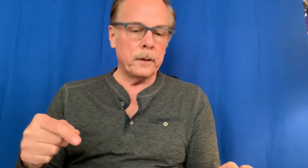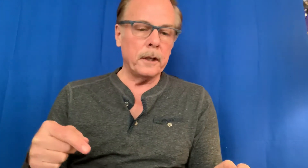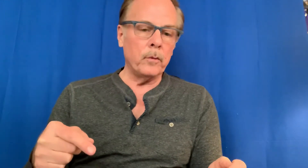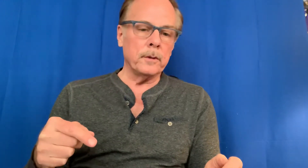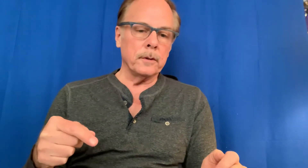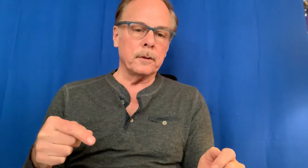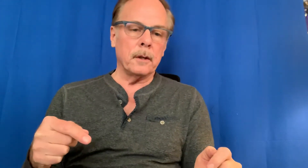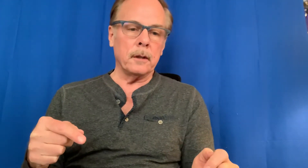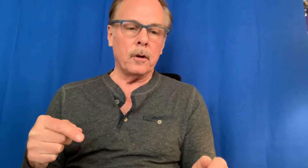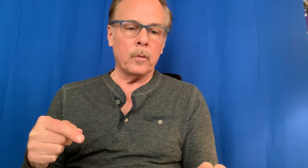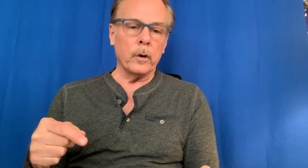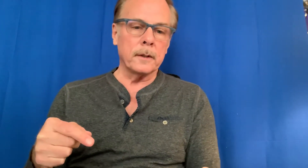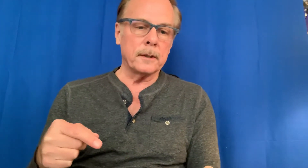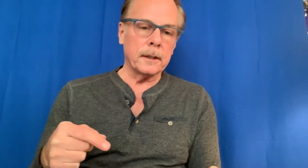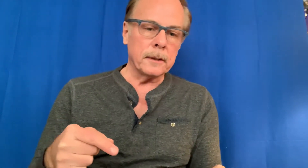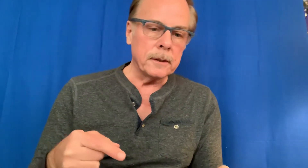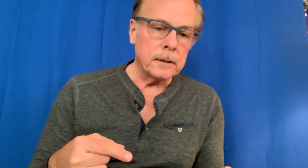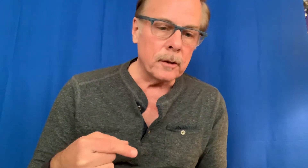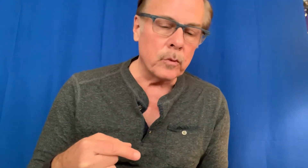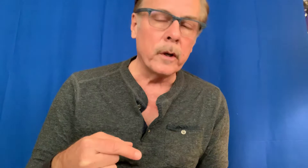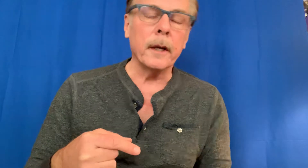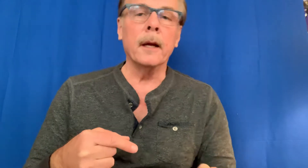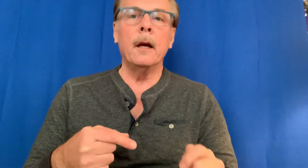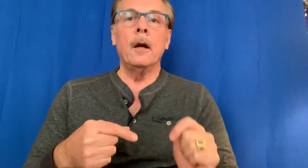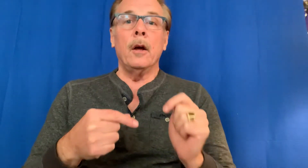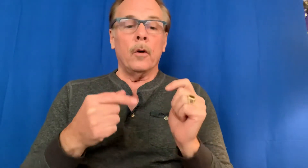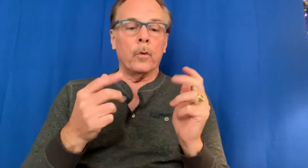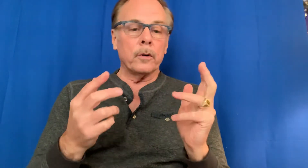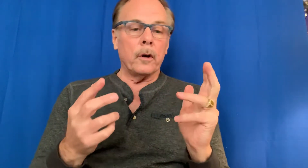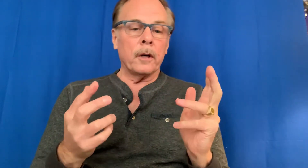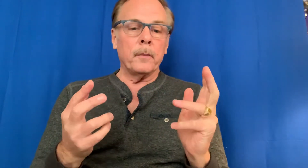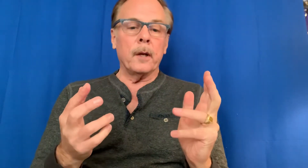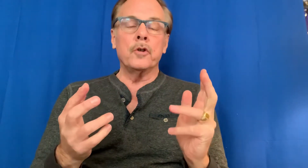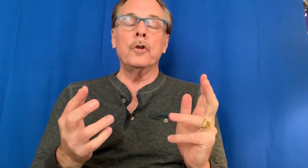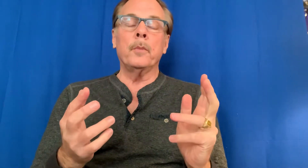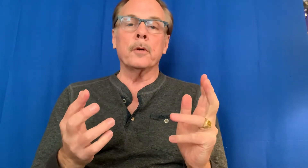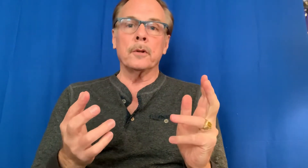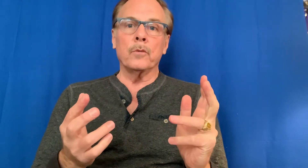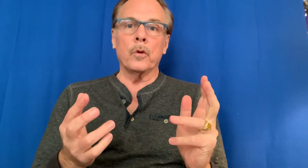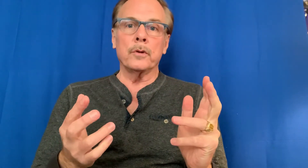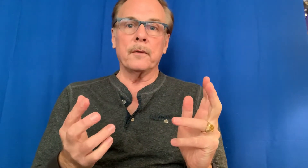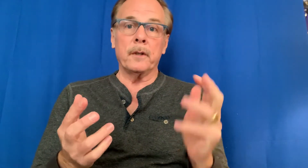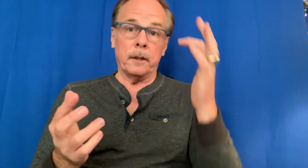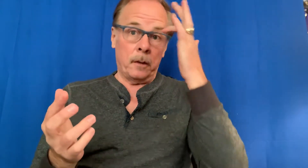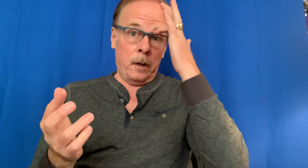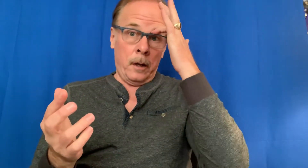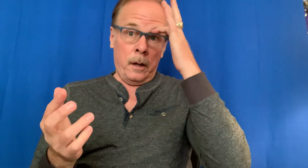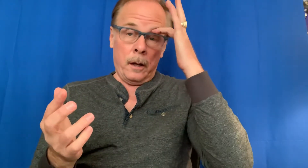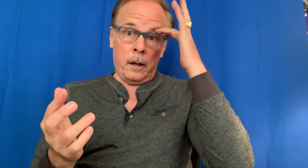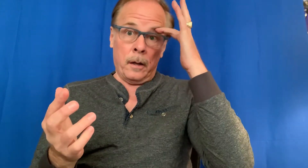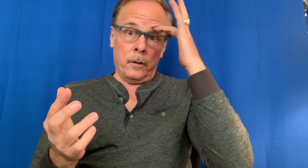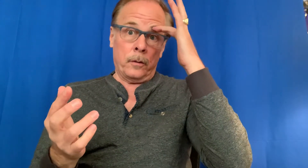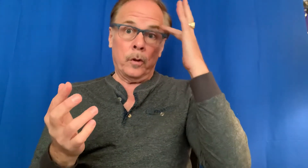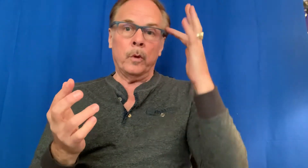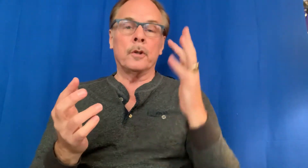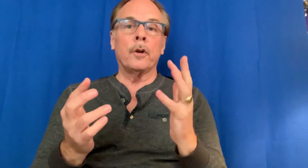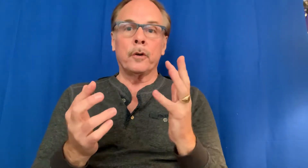314, which is homework 6-3. We're talking about two-person role shifting. You would turn your